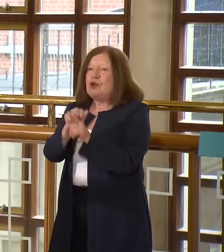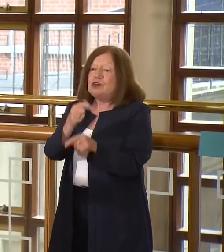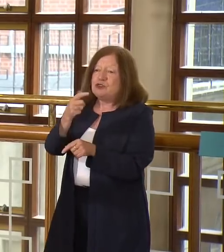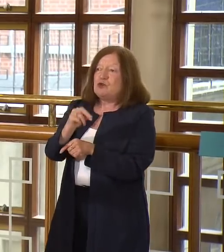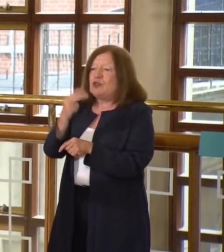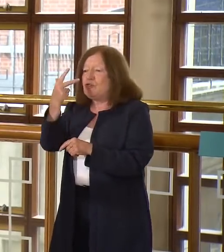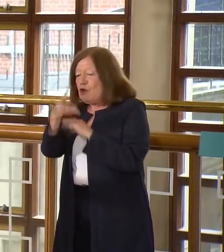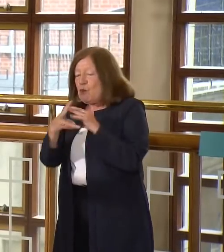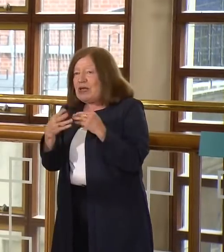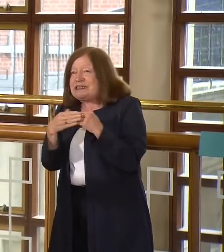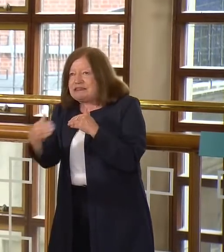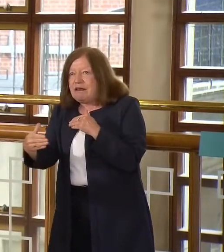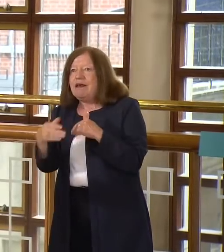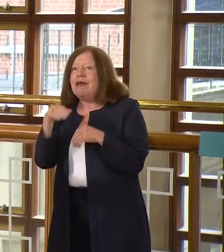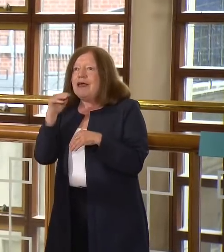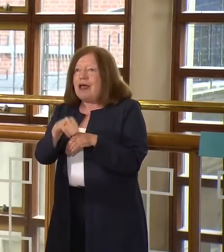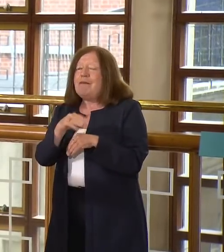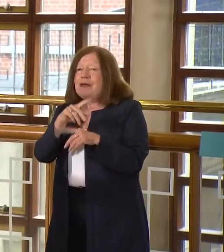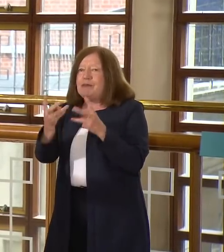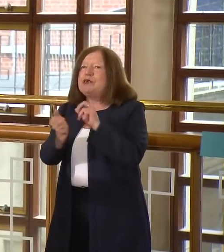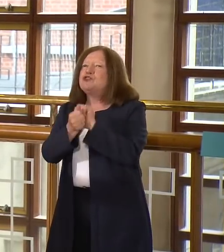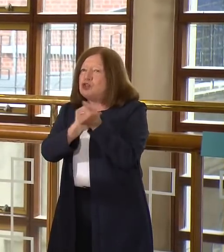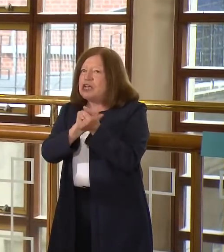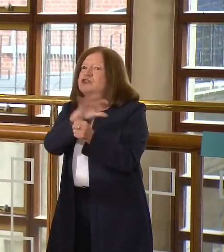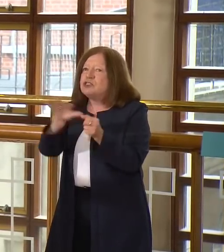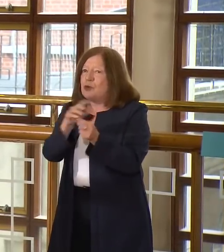3 weeks hence. It will be a dynamic situation, as the Taoiseach has indicated.